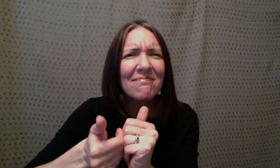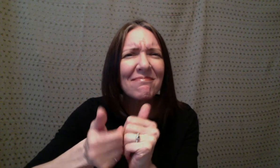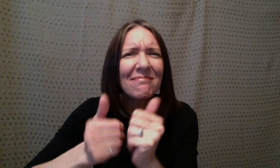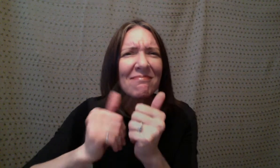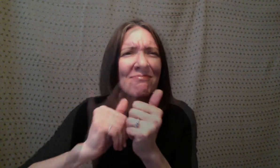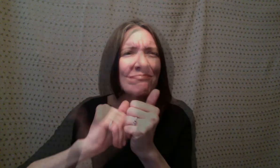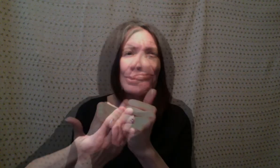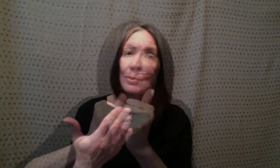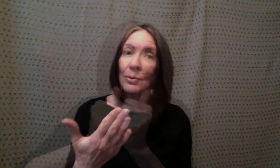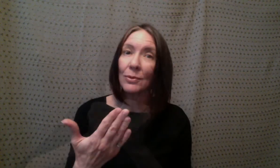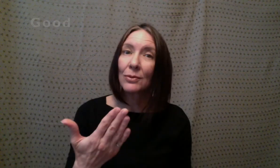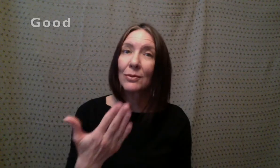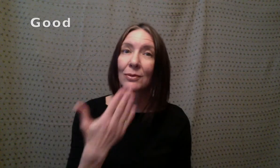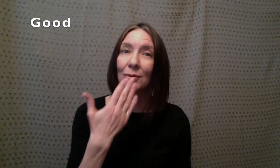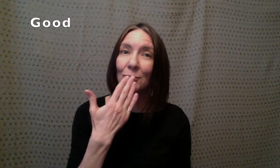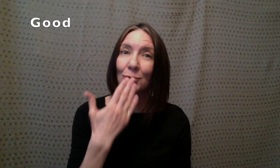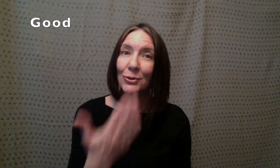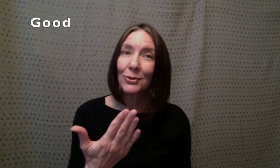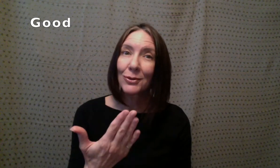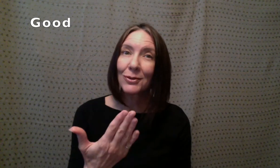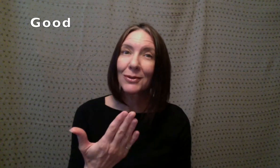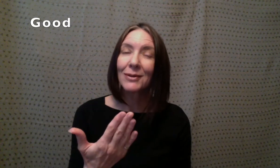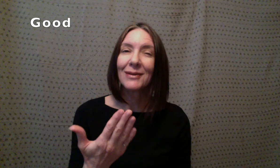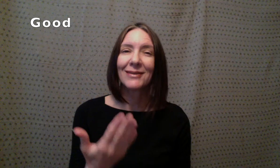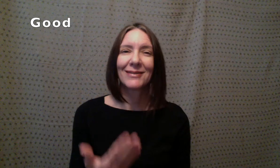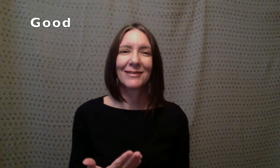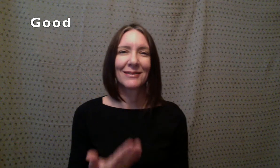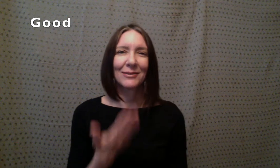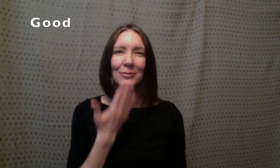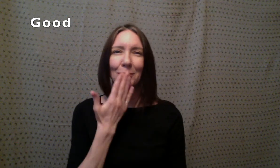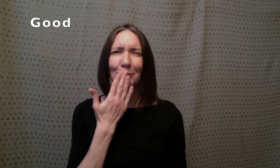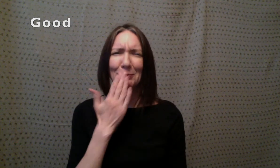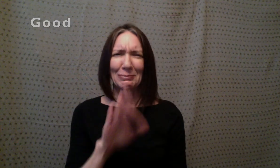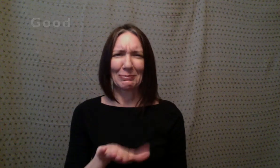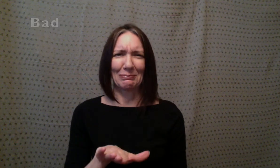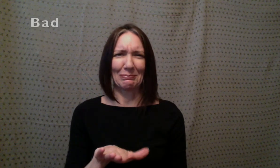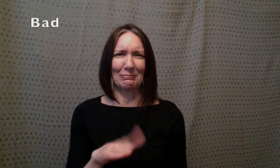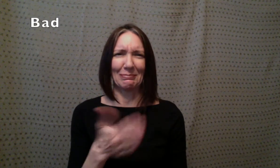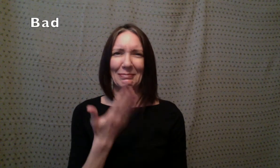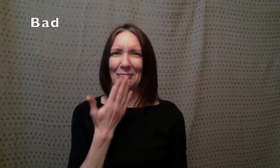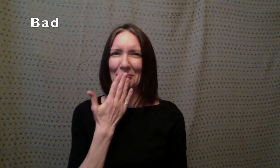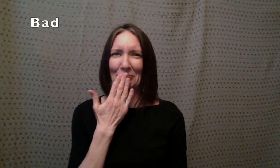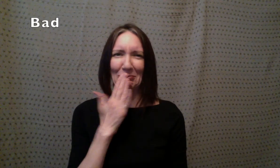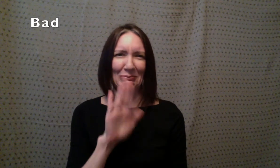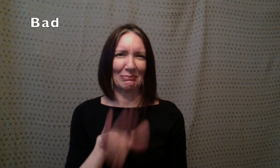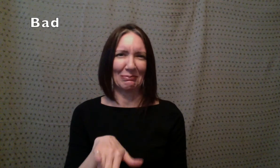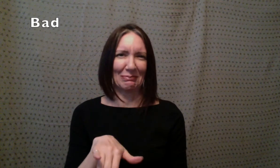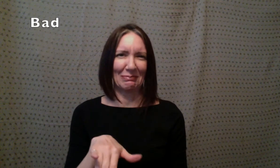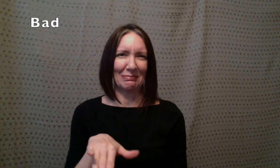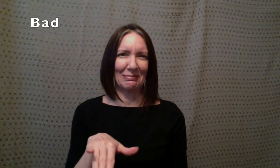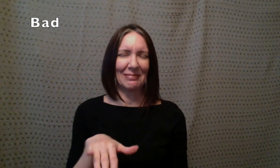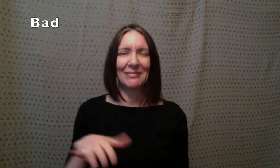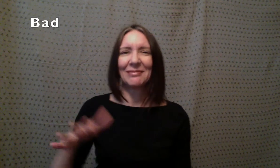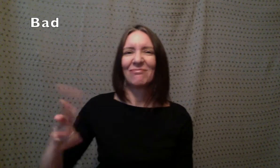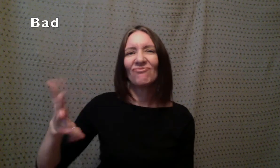How. The sign for good is like the sign thank you, and the sign for bad is the same but the hand turns